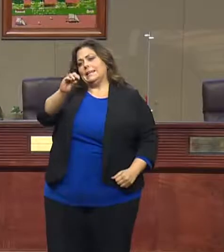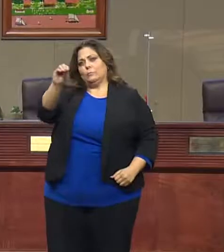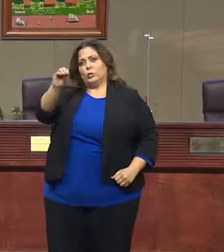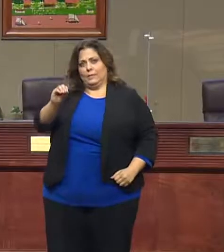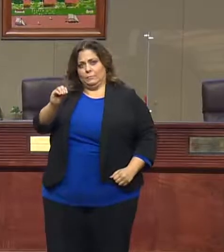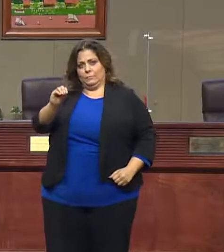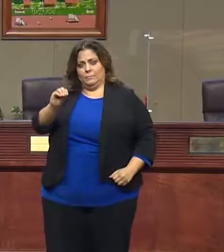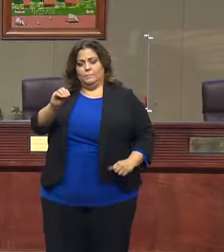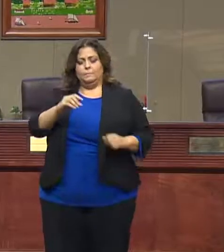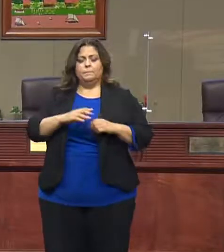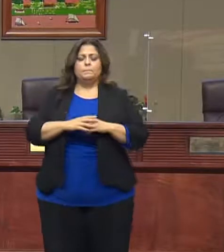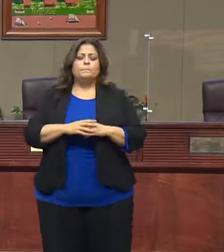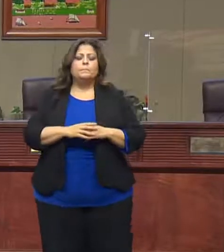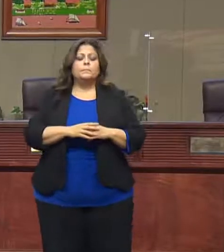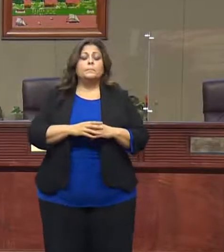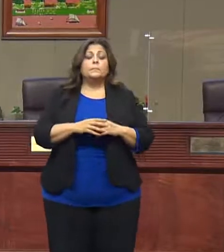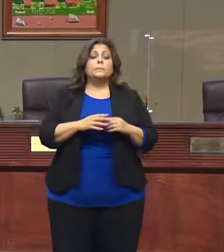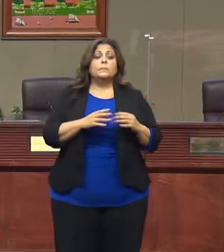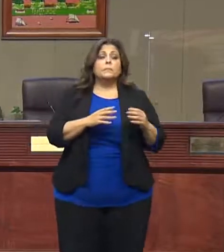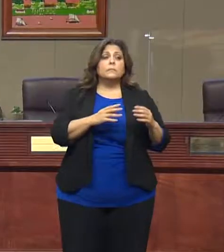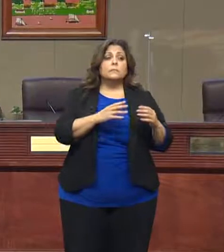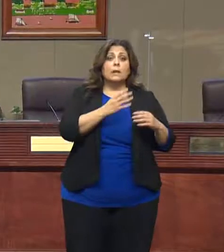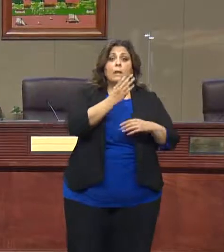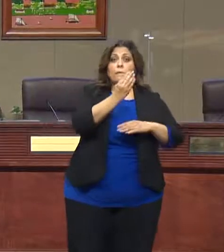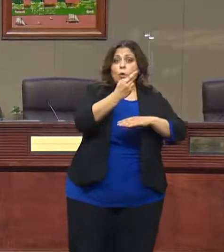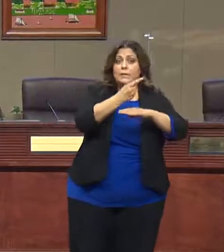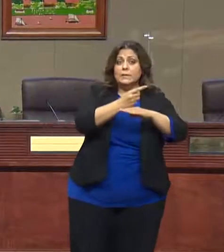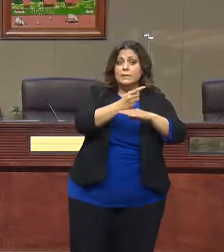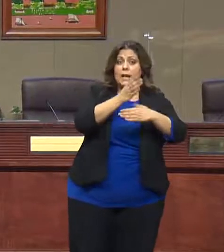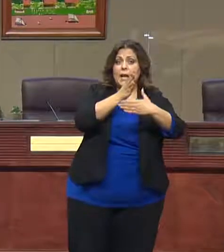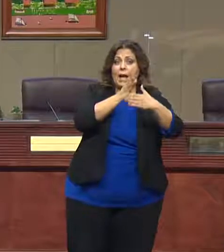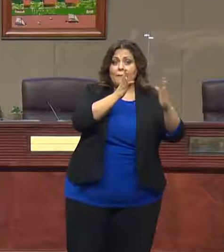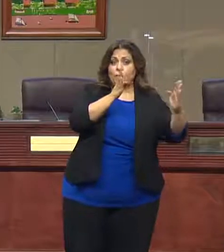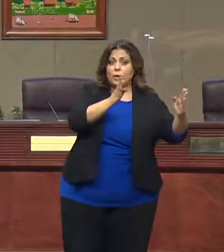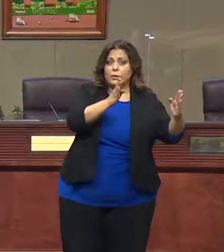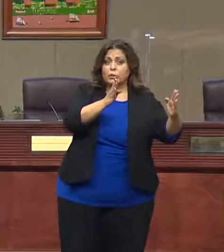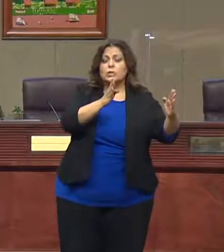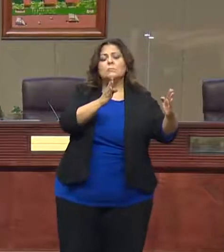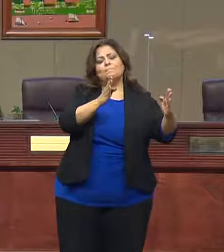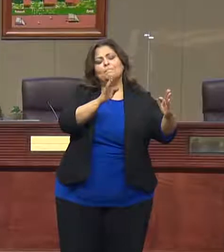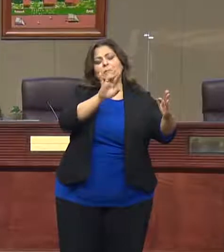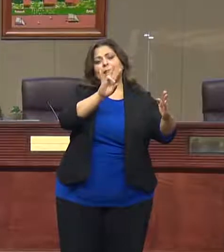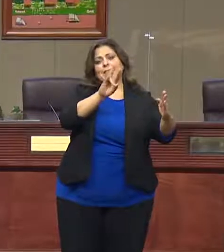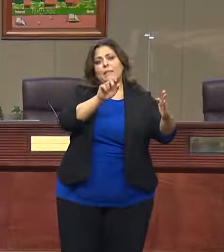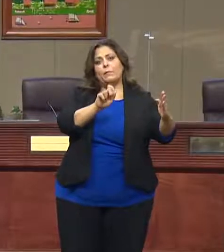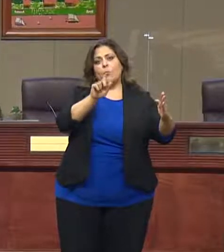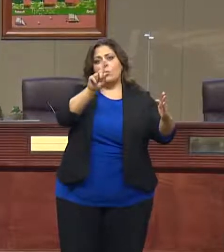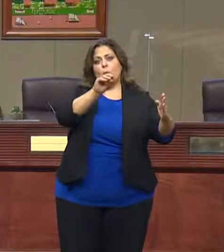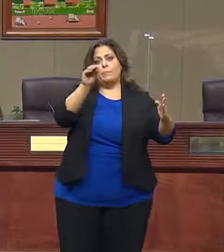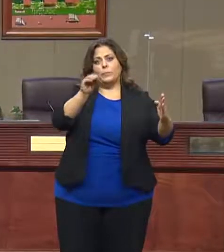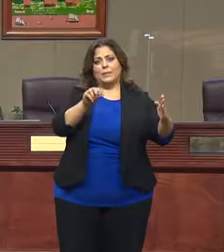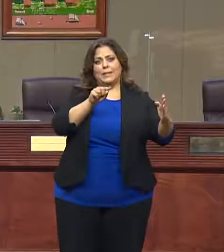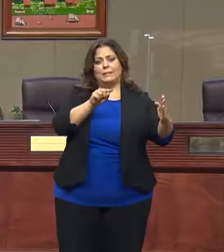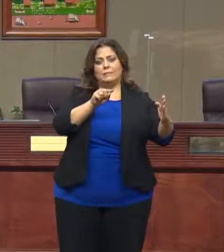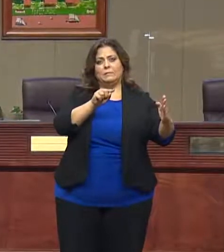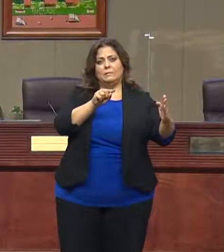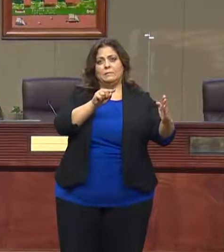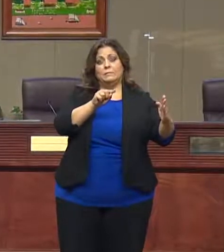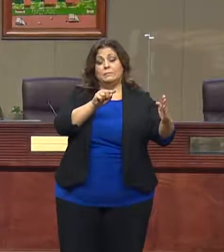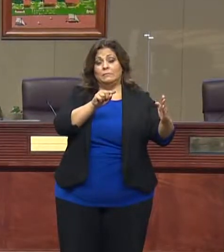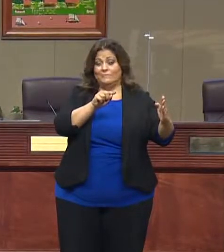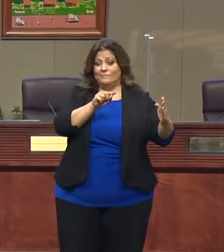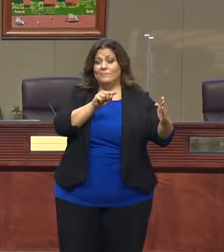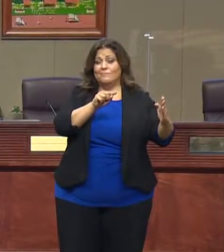positive rate, 14-day average rolling, that is at 7.1. It's a